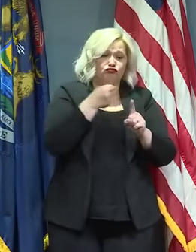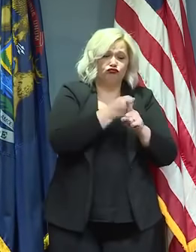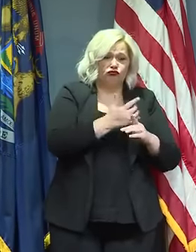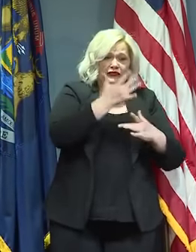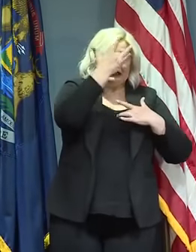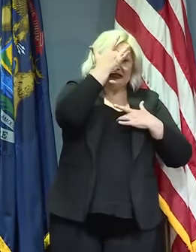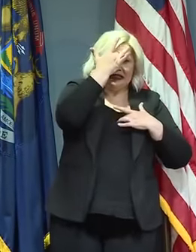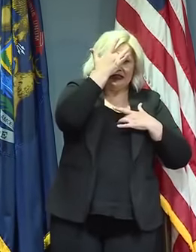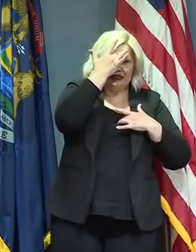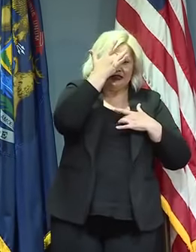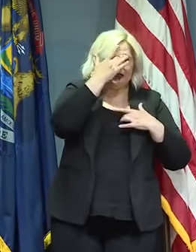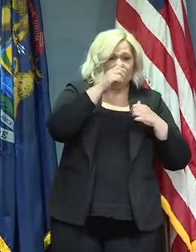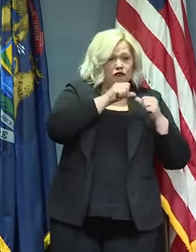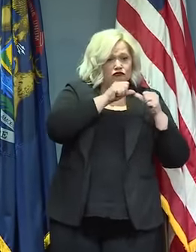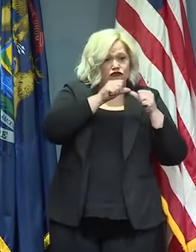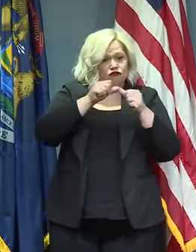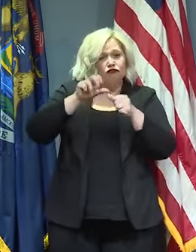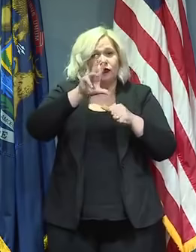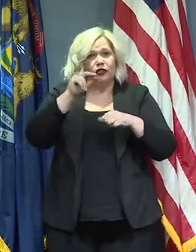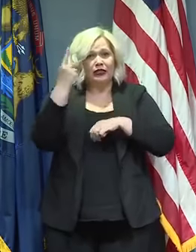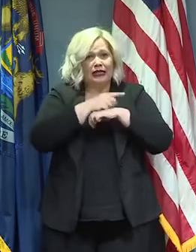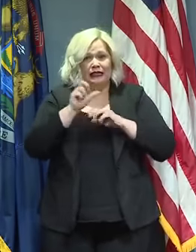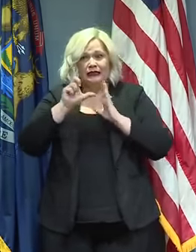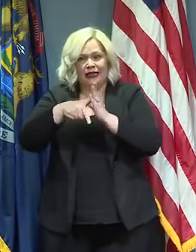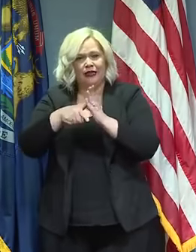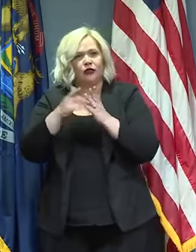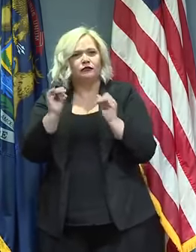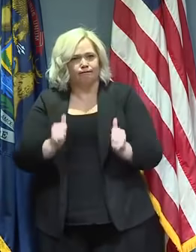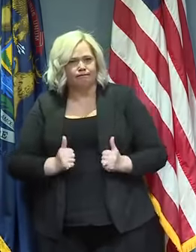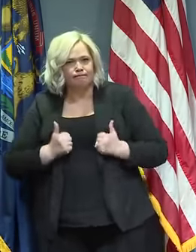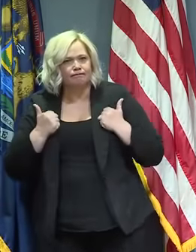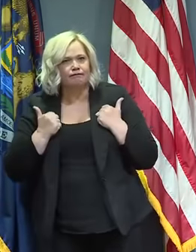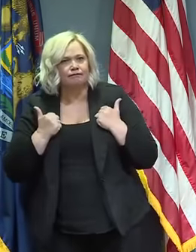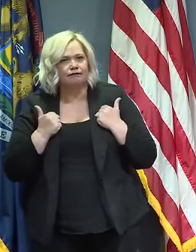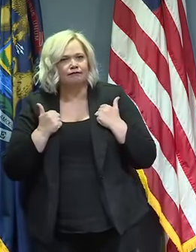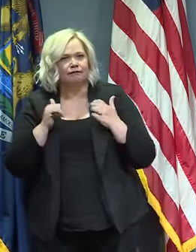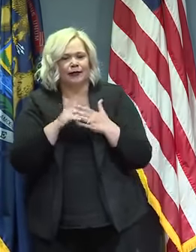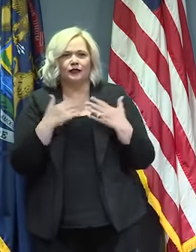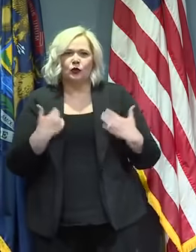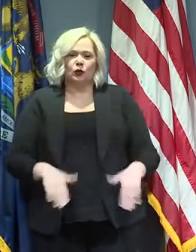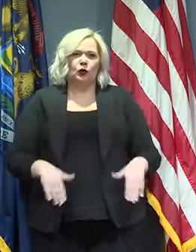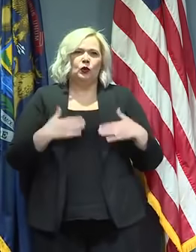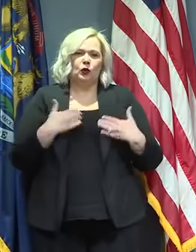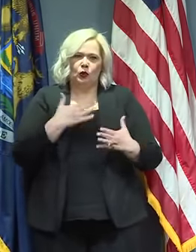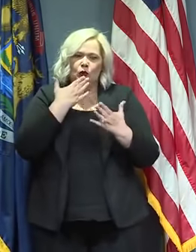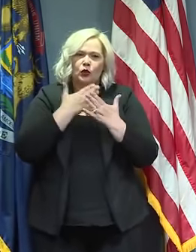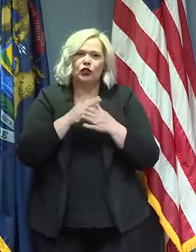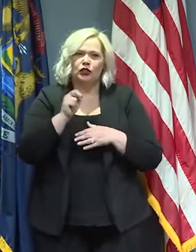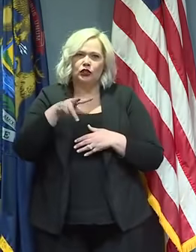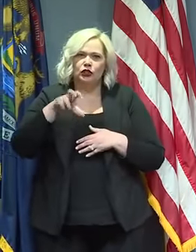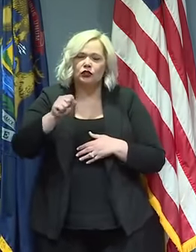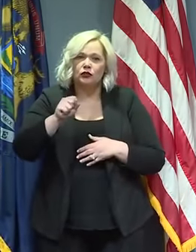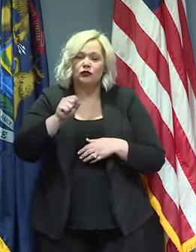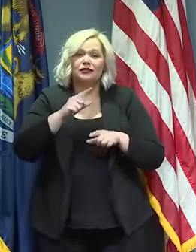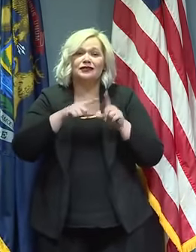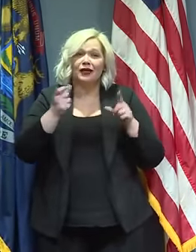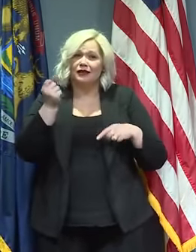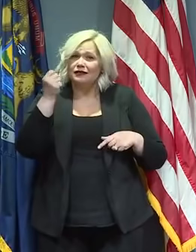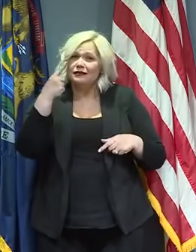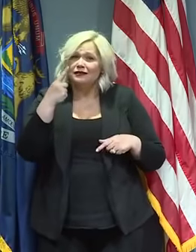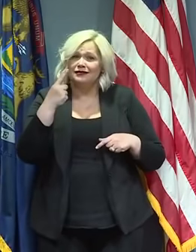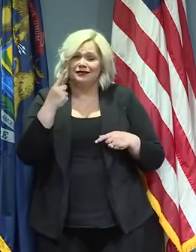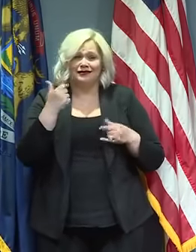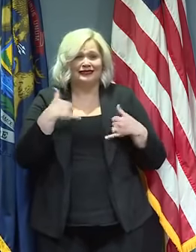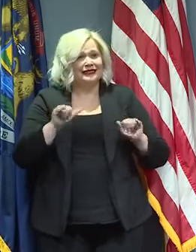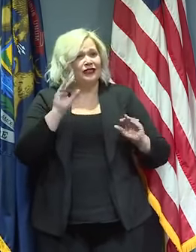started. These are really positive signs. However, it's important to note that we are still seeing many cases a day and